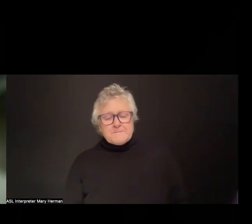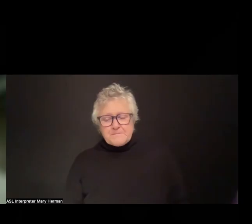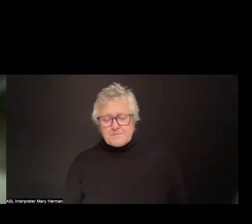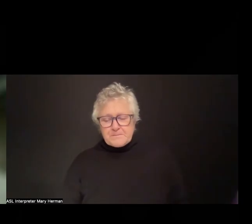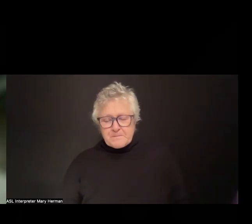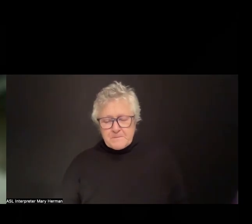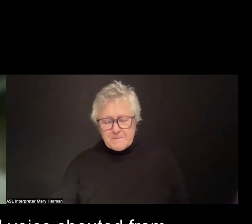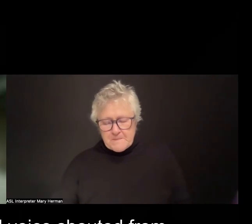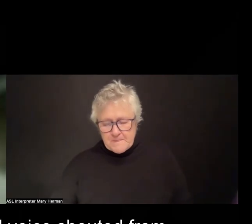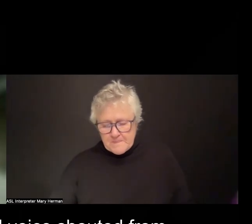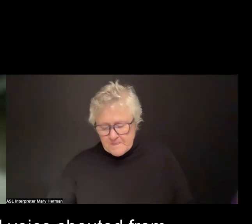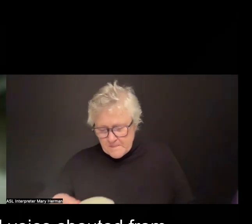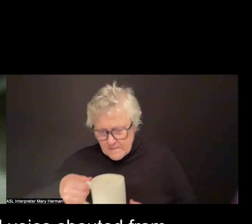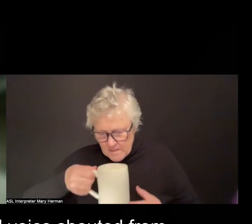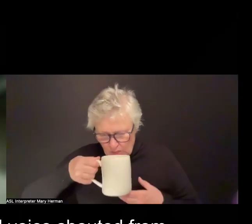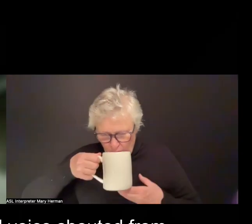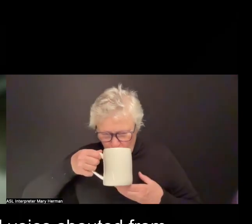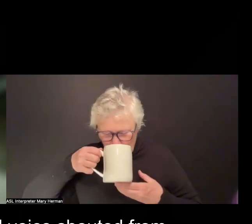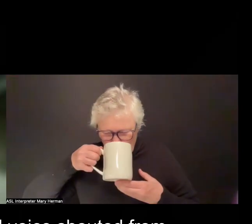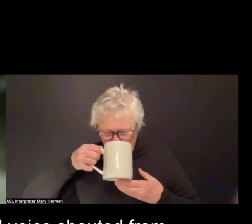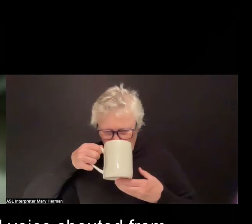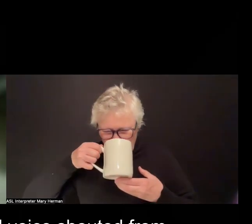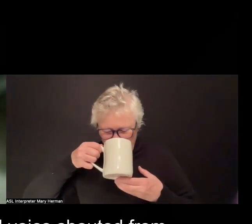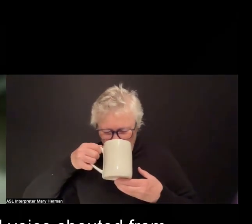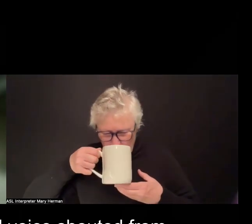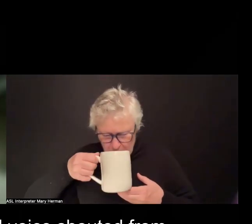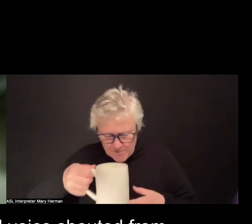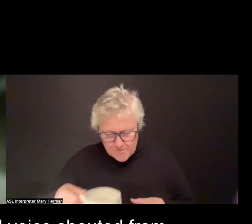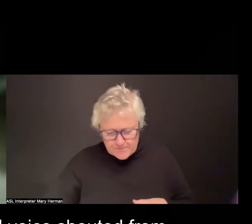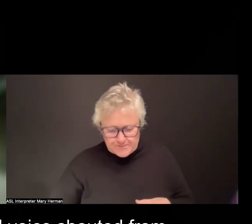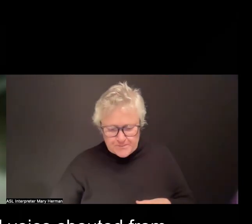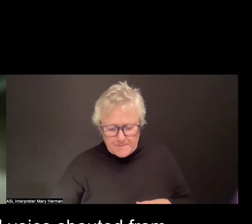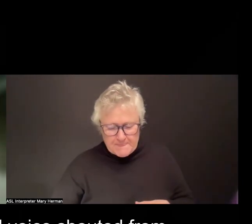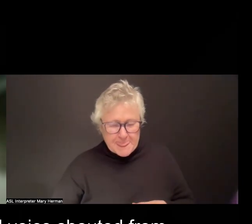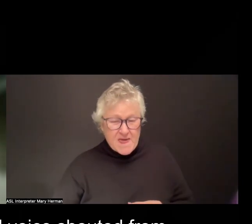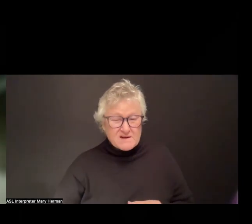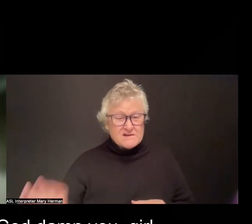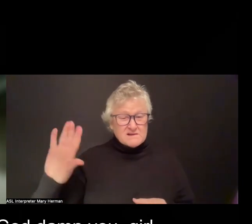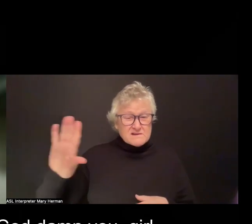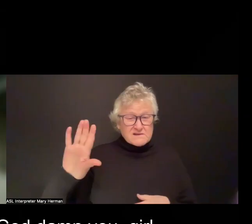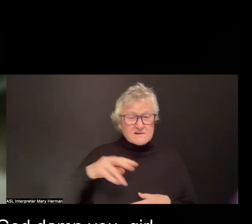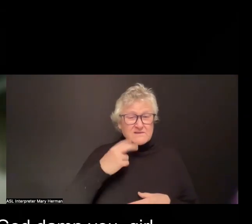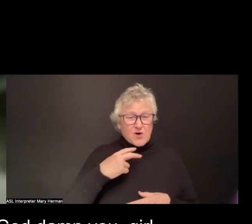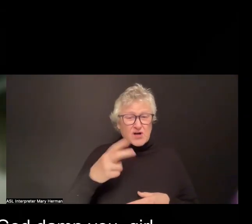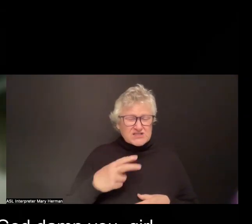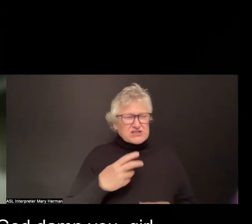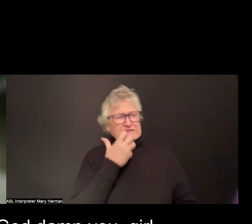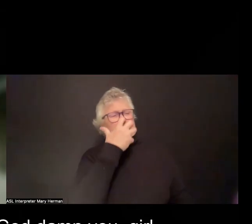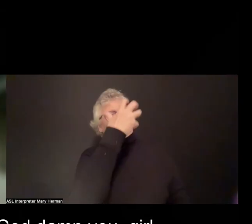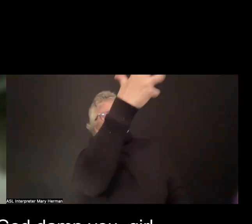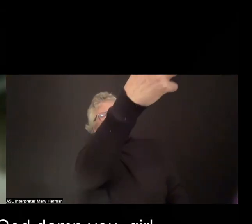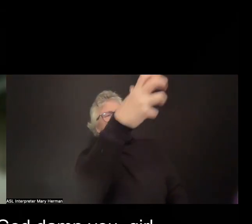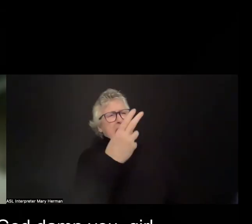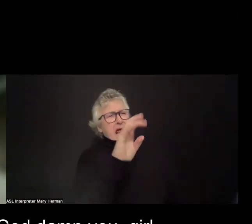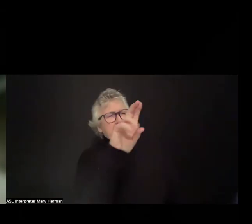her. "Hannah!" a grizzled voice shouted from the smaller dining room, curtailing my case. "Hannah Misery, God damn